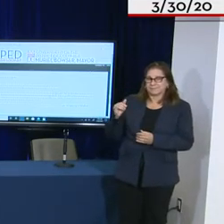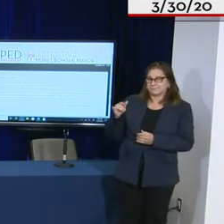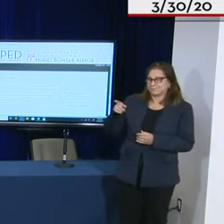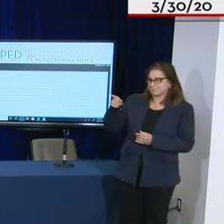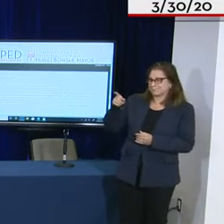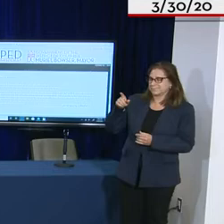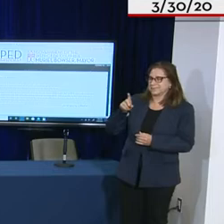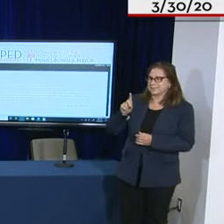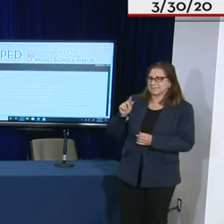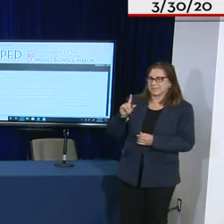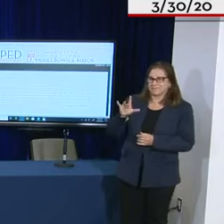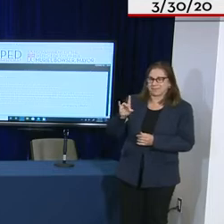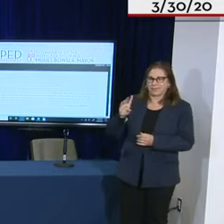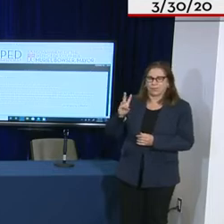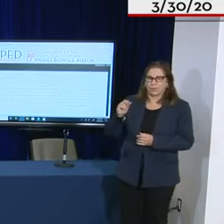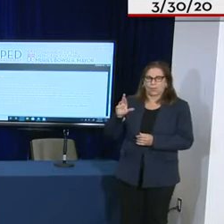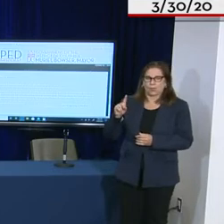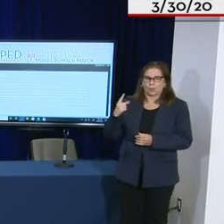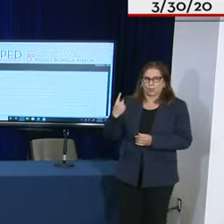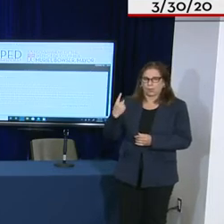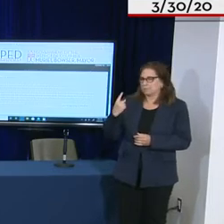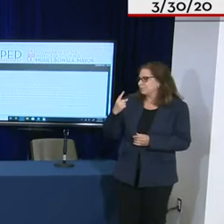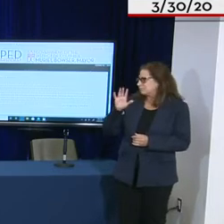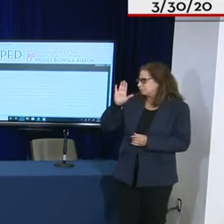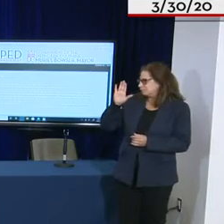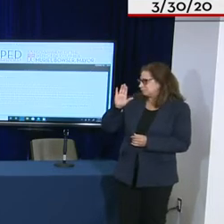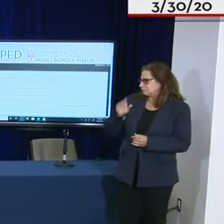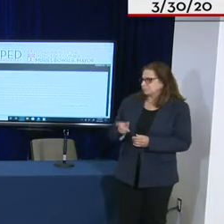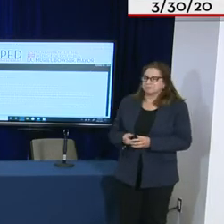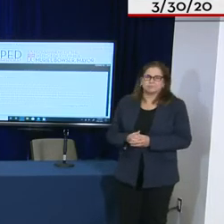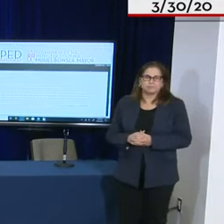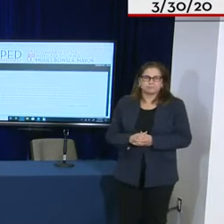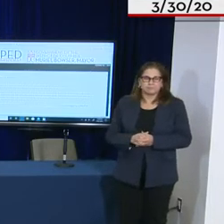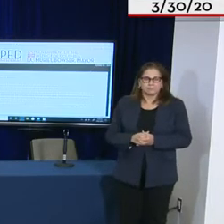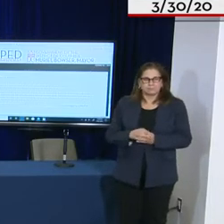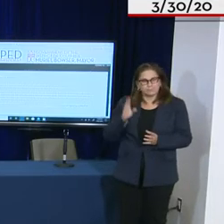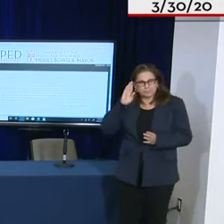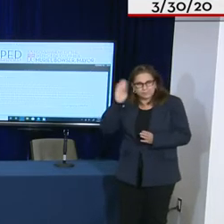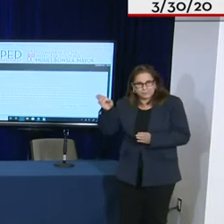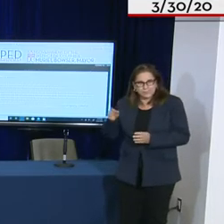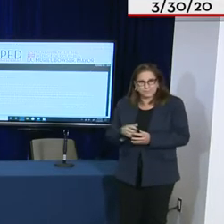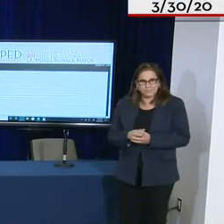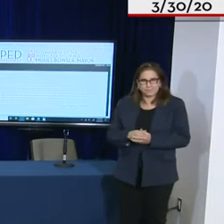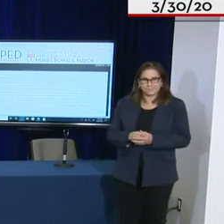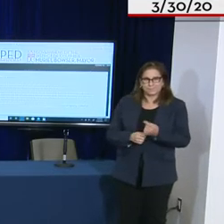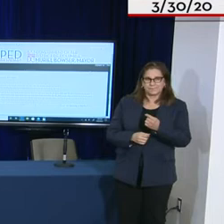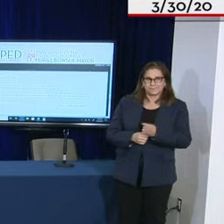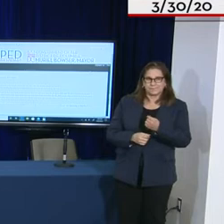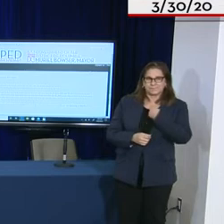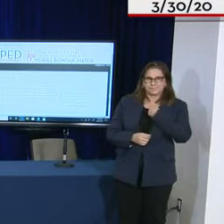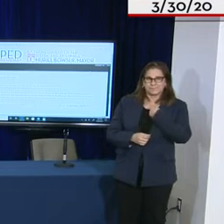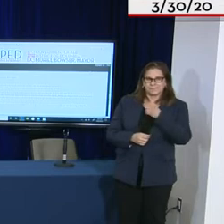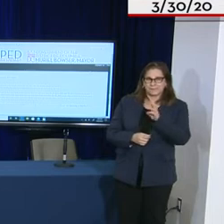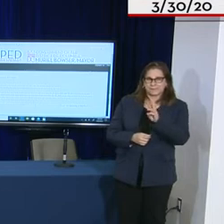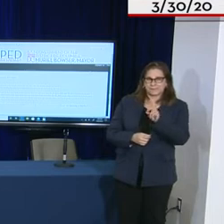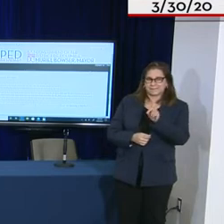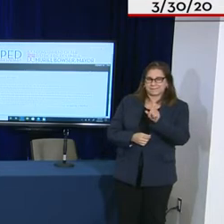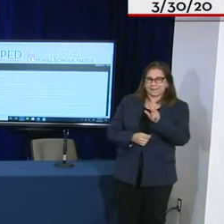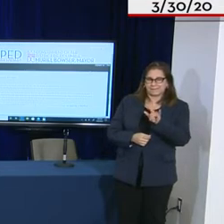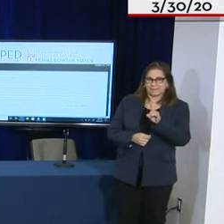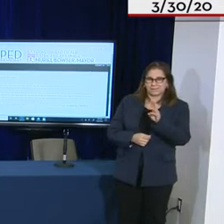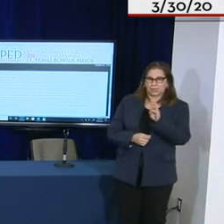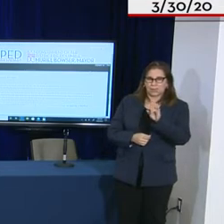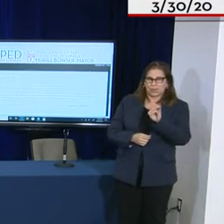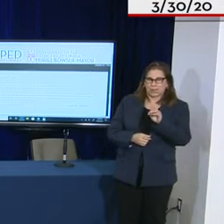live. Hi, Mr. Weiner. Hi, it's David Weiner, actually. Weiner. My businesses are in Ward 2, though I live in Ward 1.